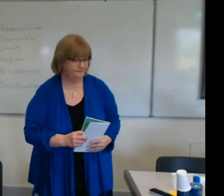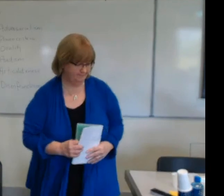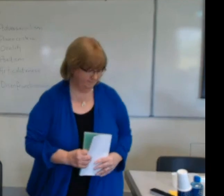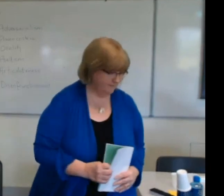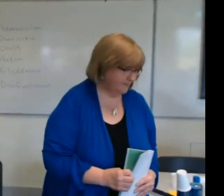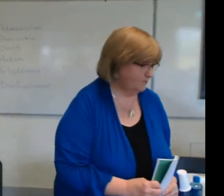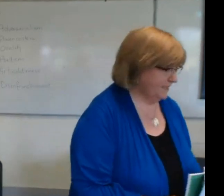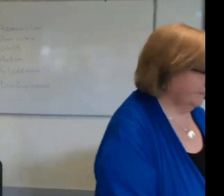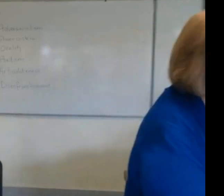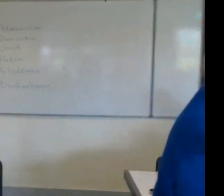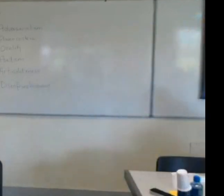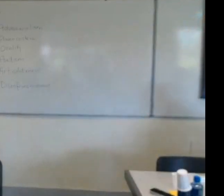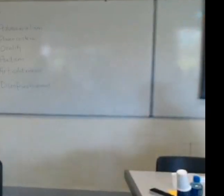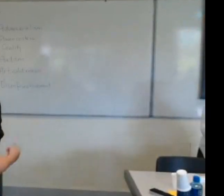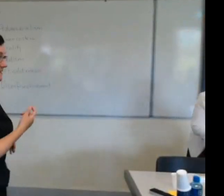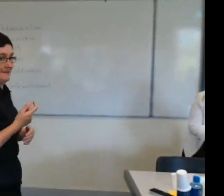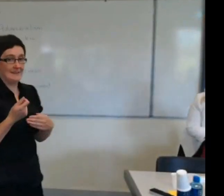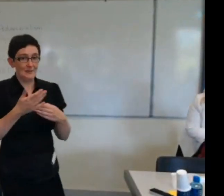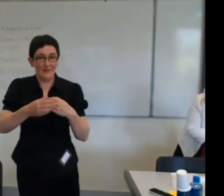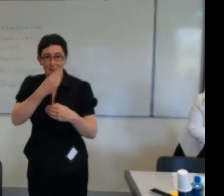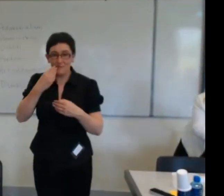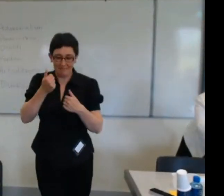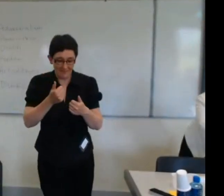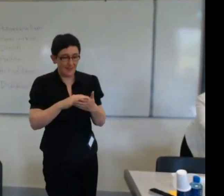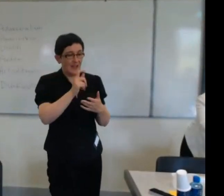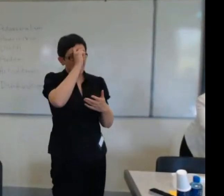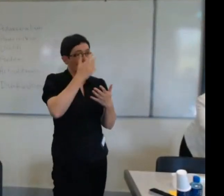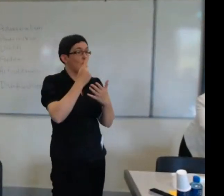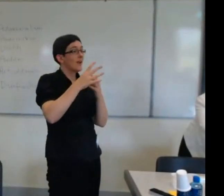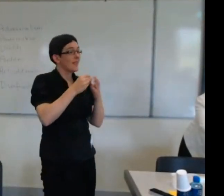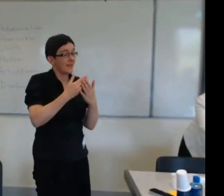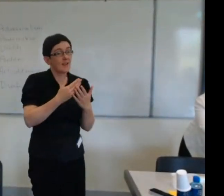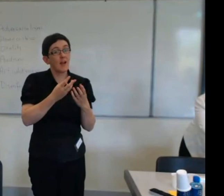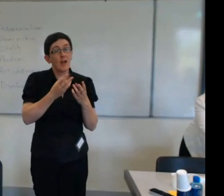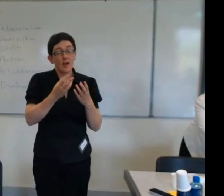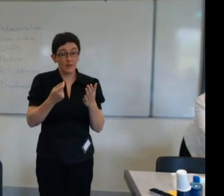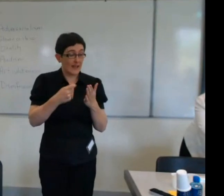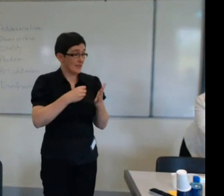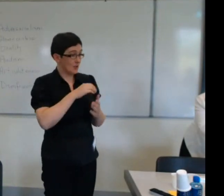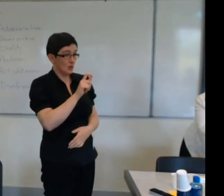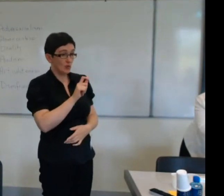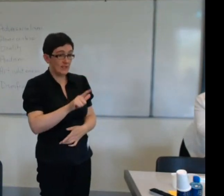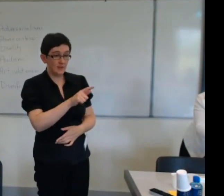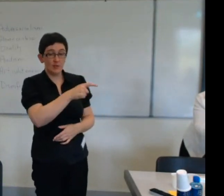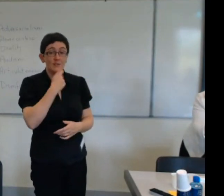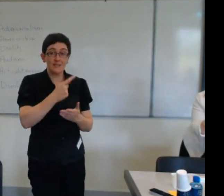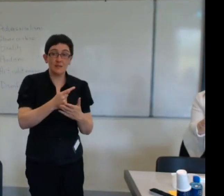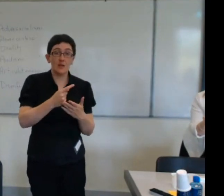Okay, so nearly finished, I promise. I think one of the things that I actually would like to add to what Teresa said is that another reason why we need deaf interpreters